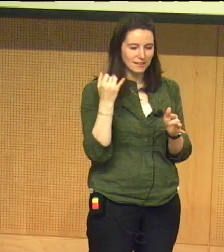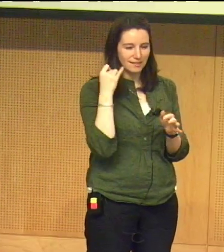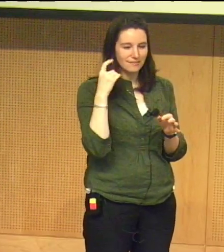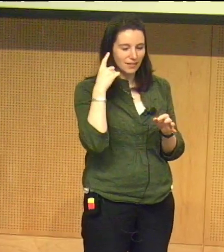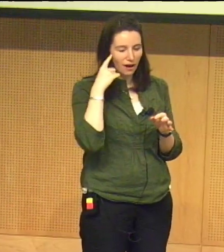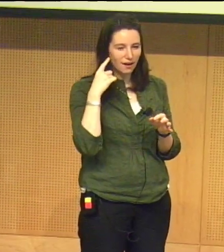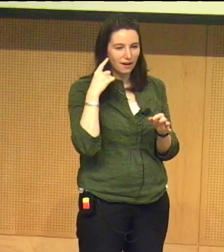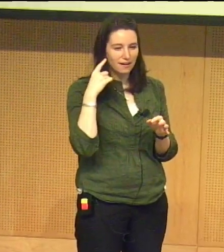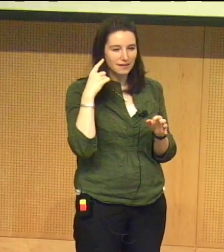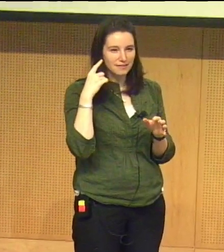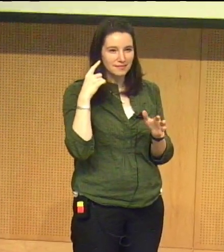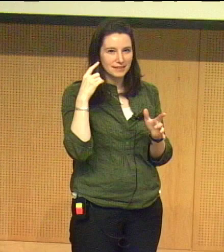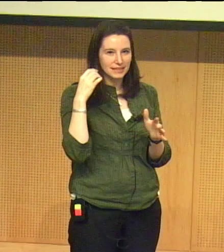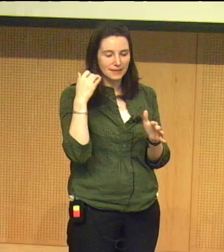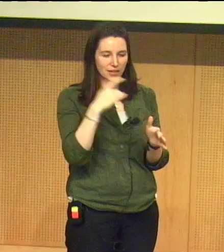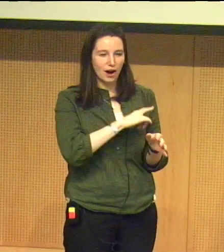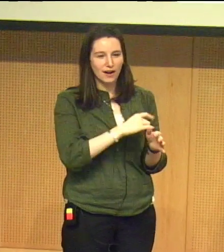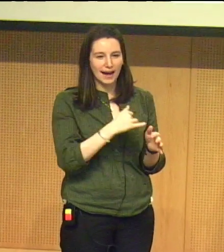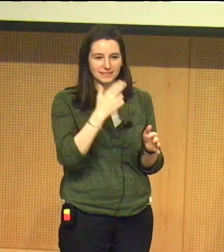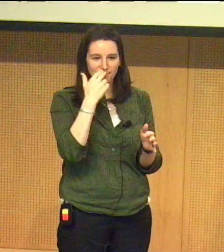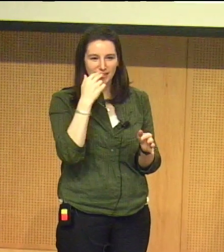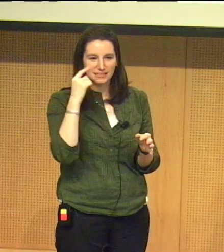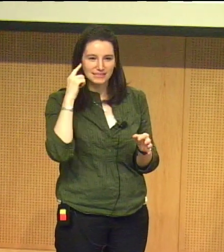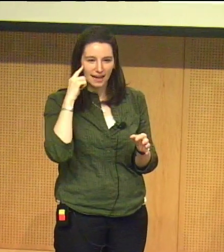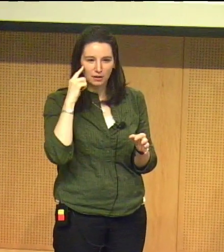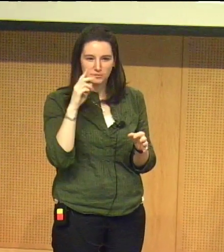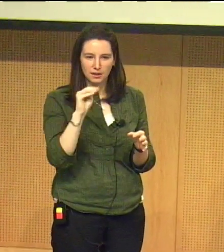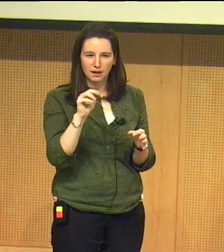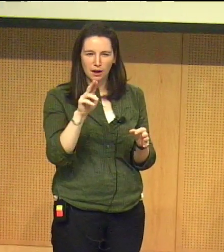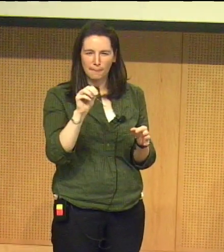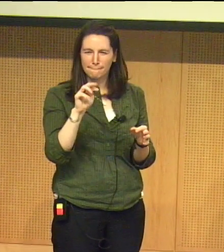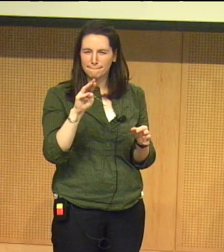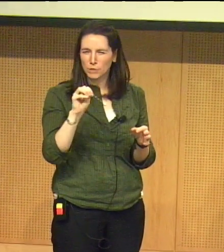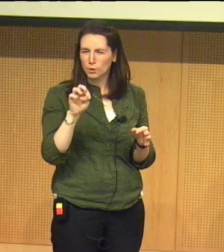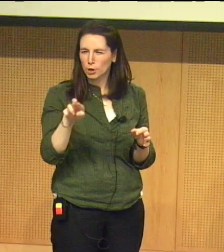if the heart has a funny sound, murmur,